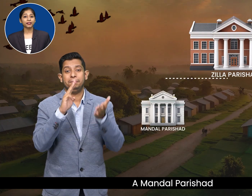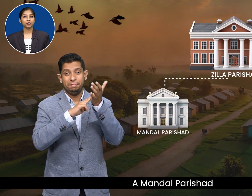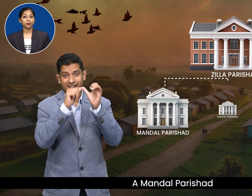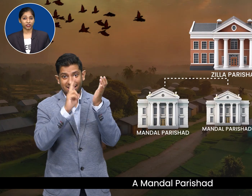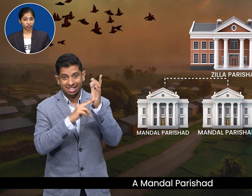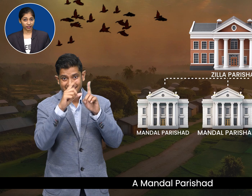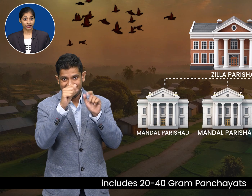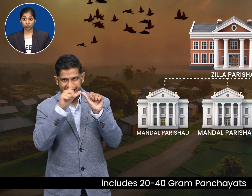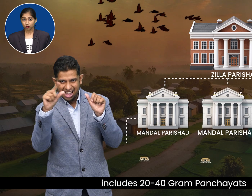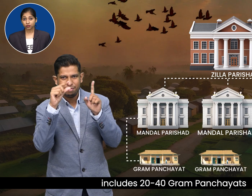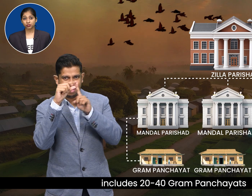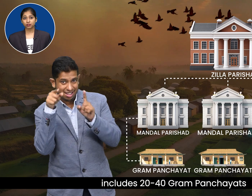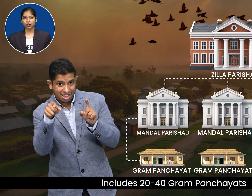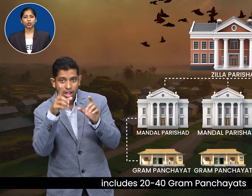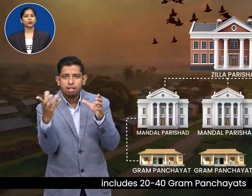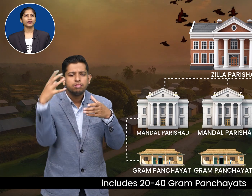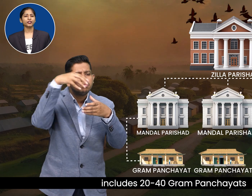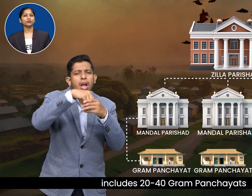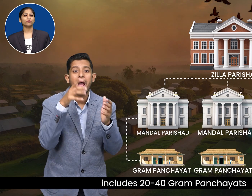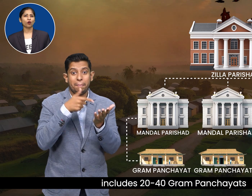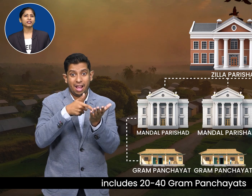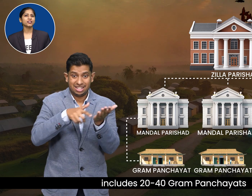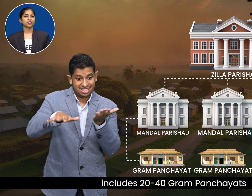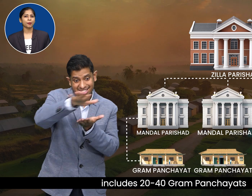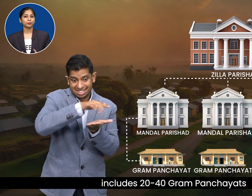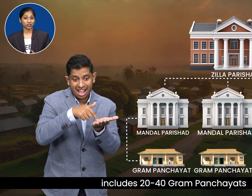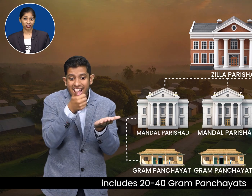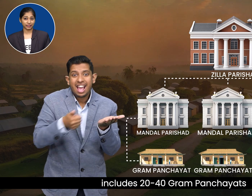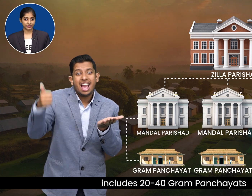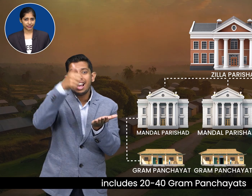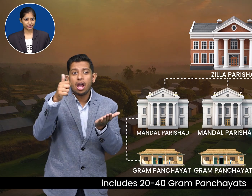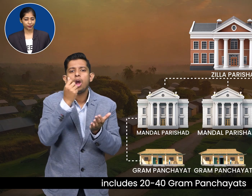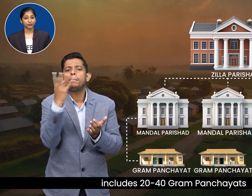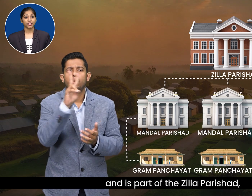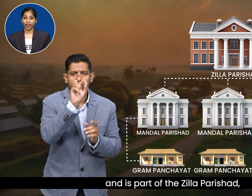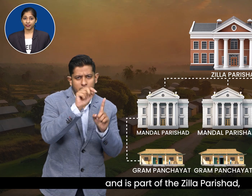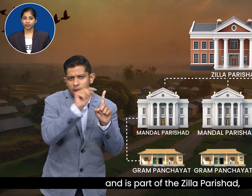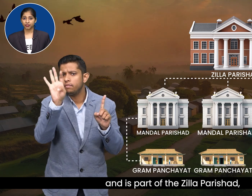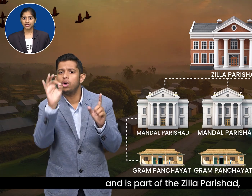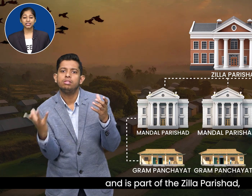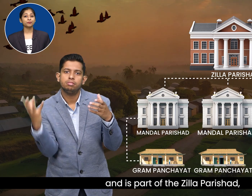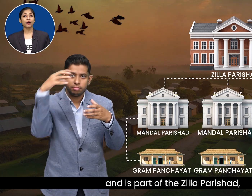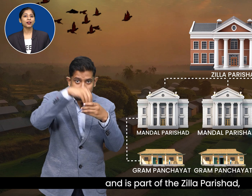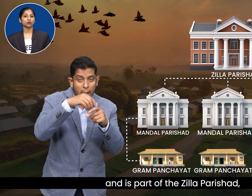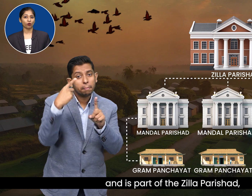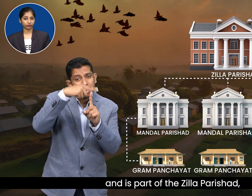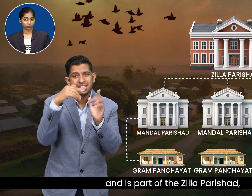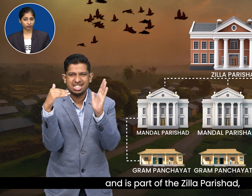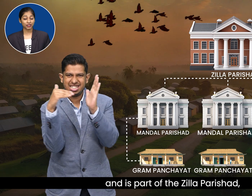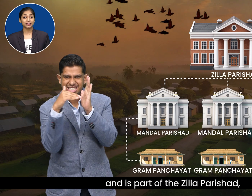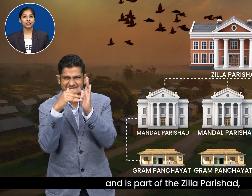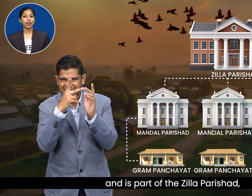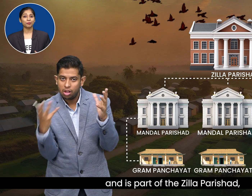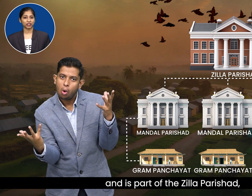A Mandal Parishad includes 20 to 40 Gram Panchayats and is a part of